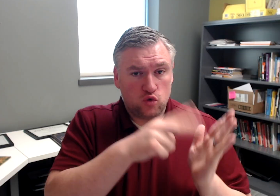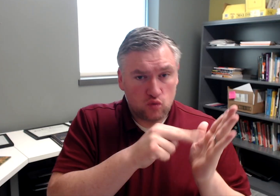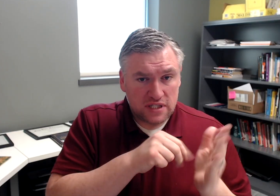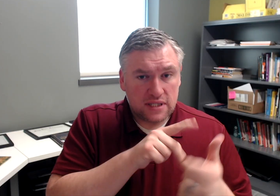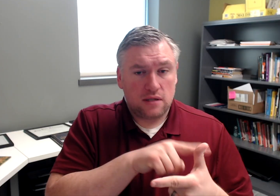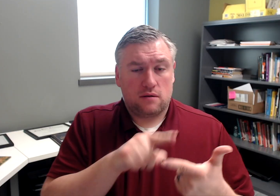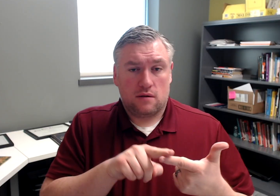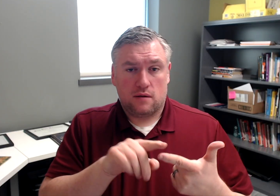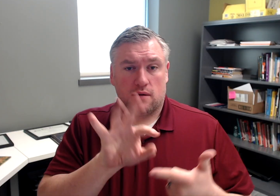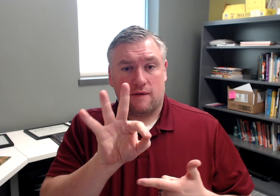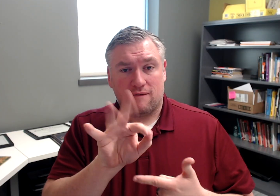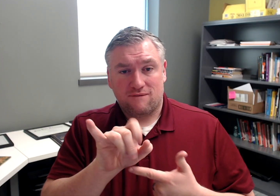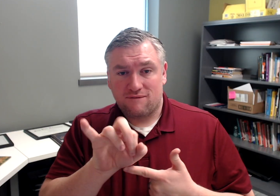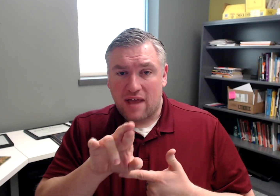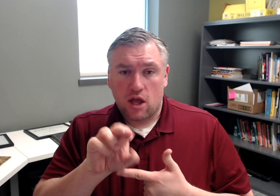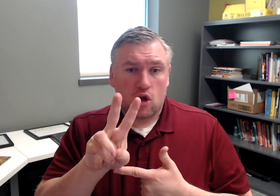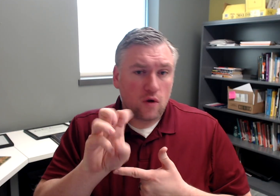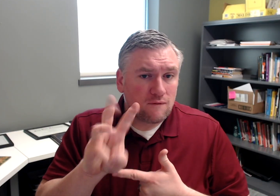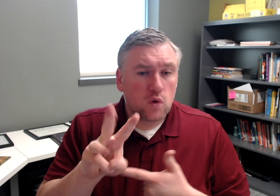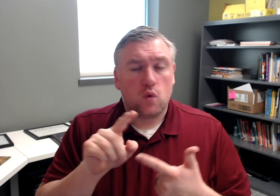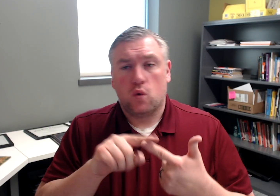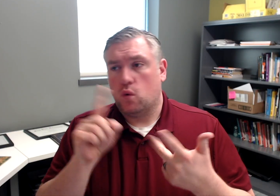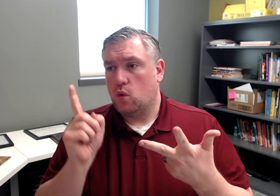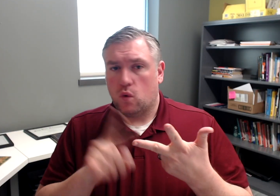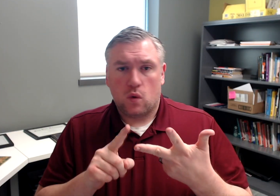Way to Reading, Fairview,